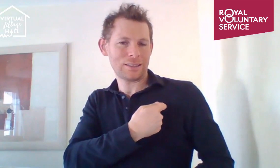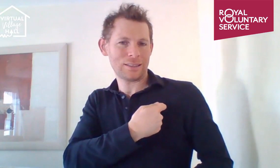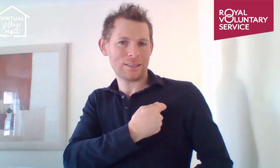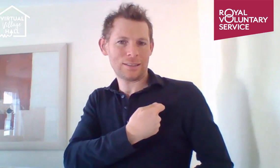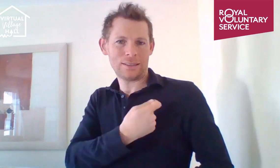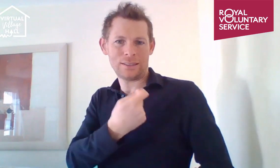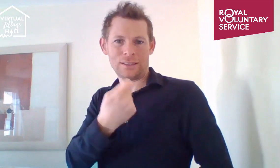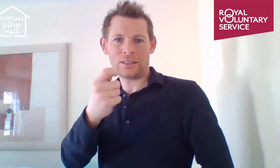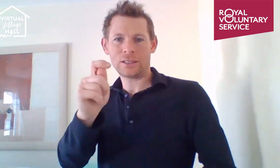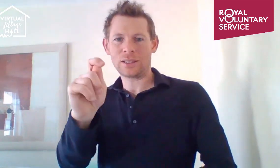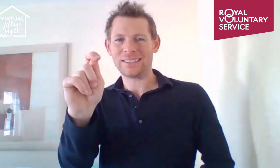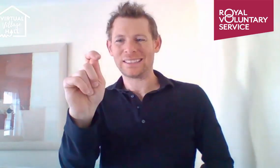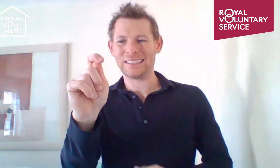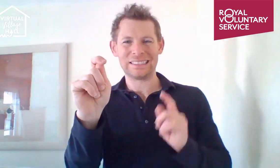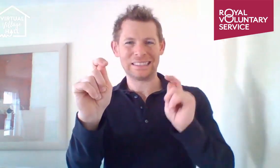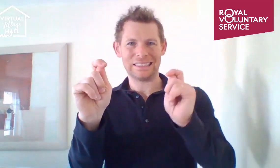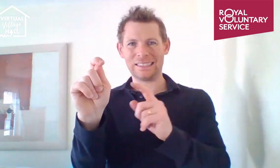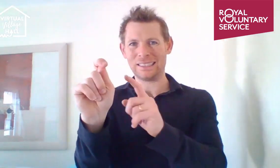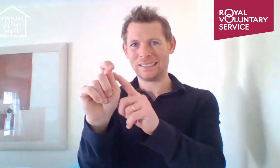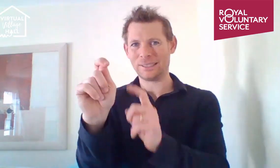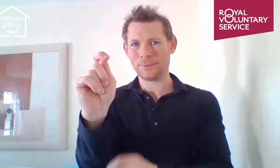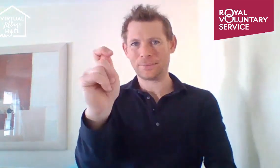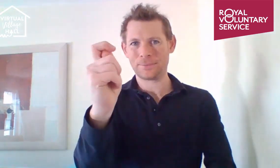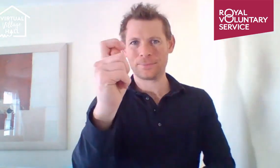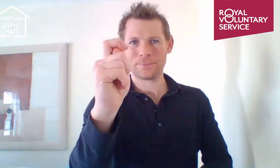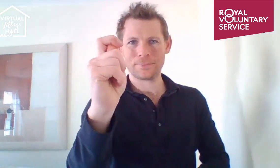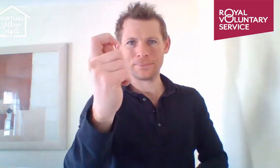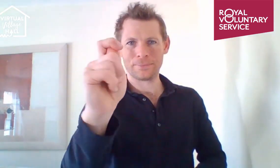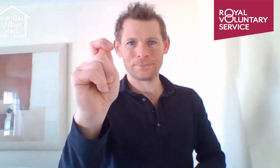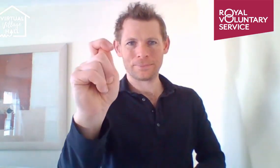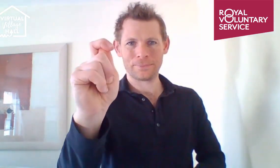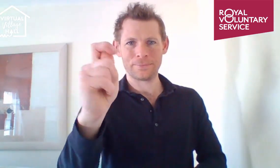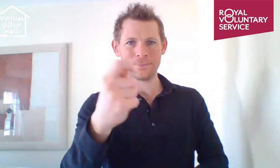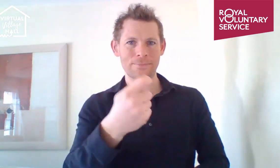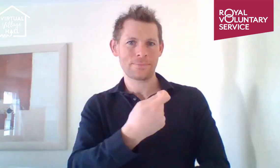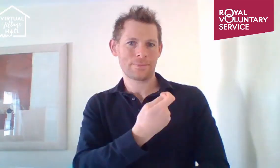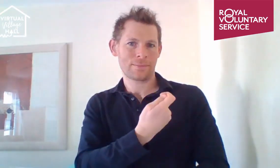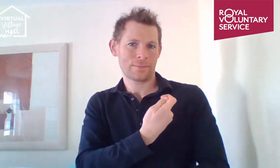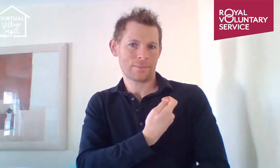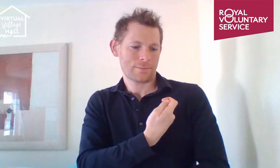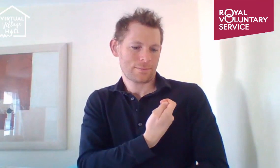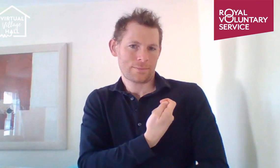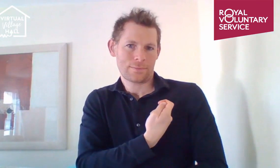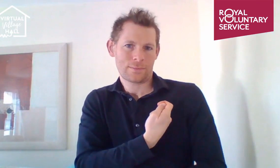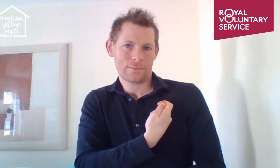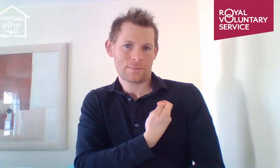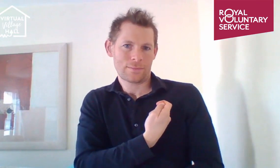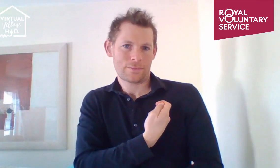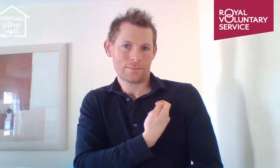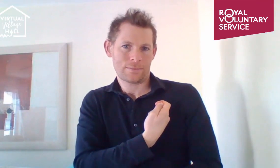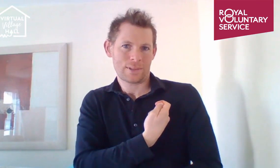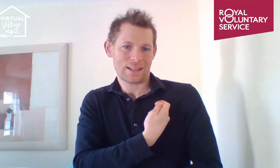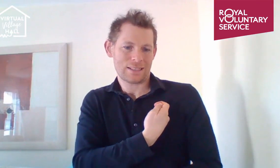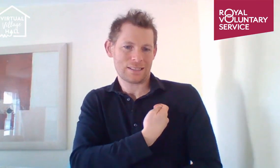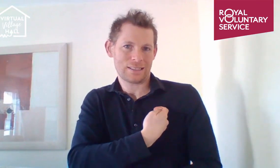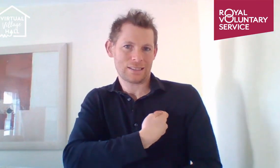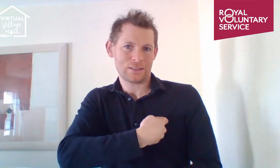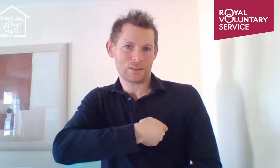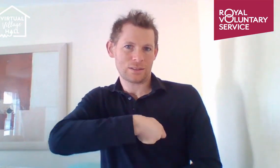one. So we're making a T shape with our fingers, our thumb. And we're putting that onto the